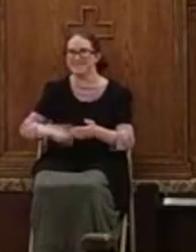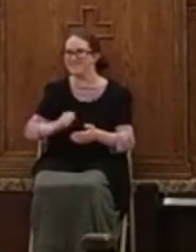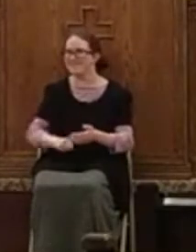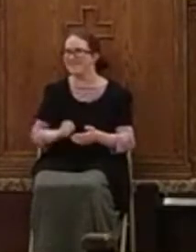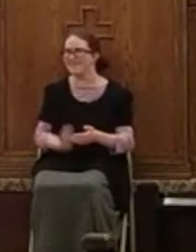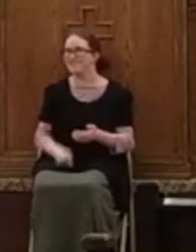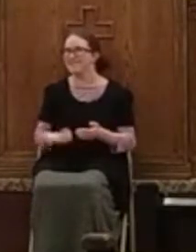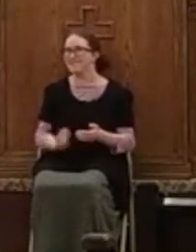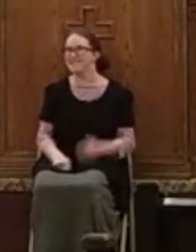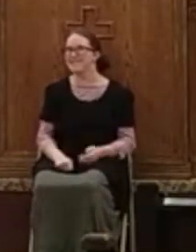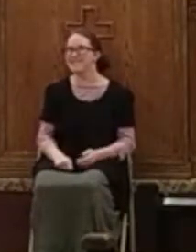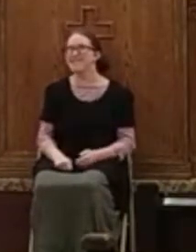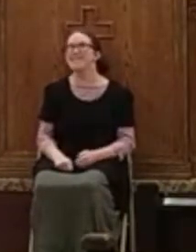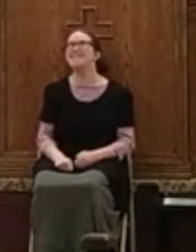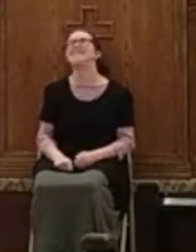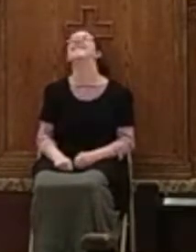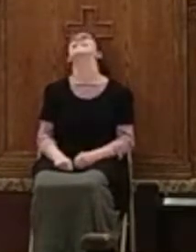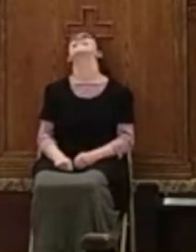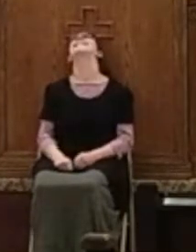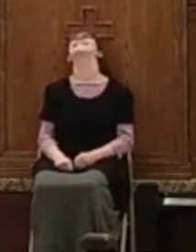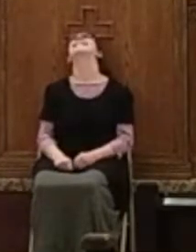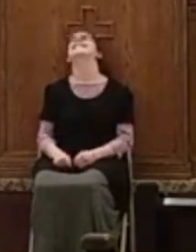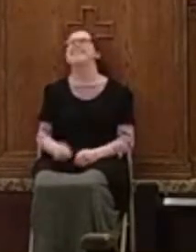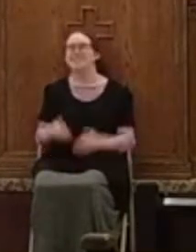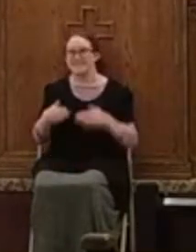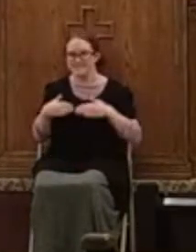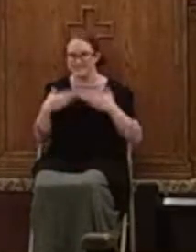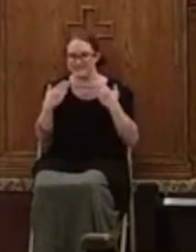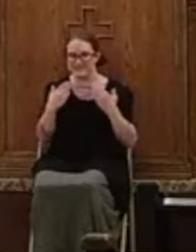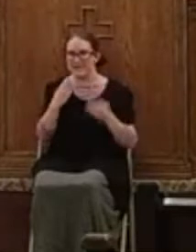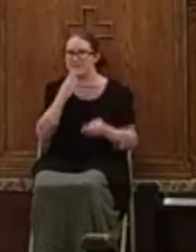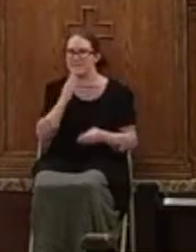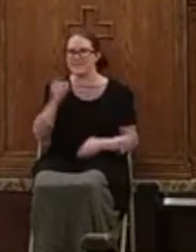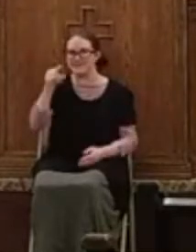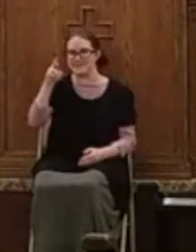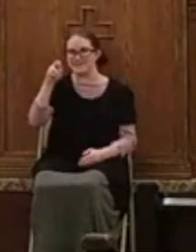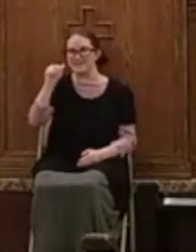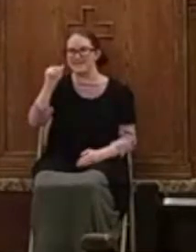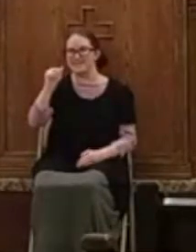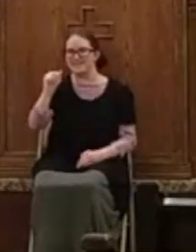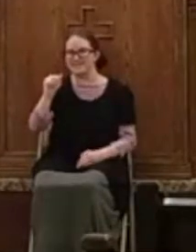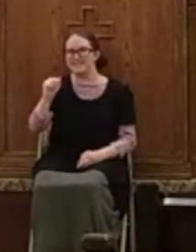throw in that sauerkraut, and enjoy being German for a little while.